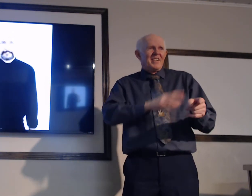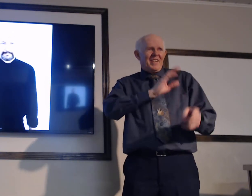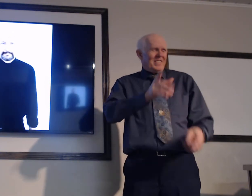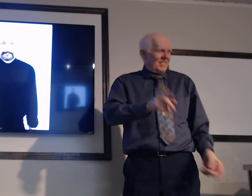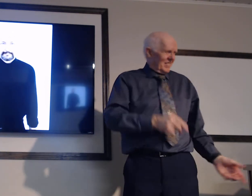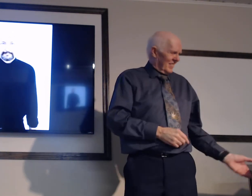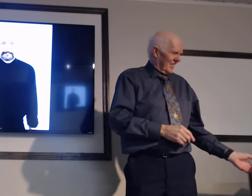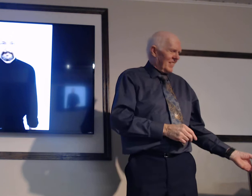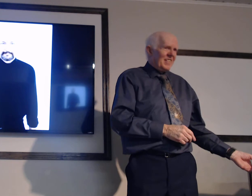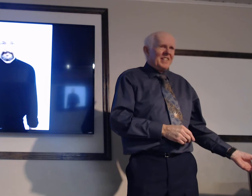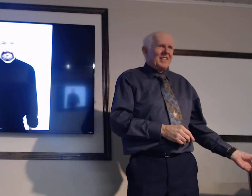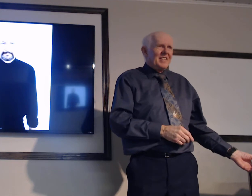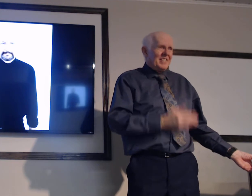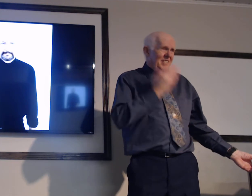Never.